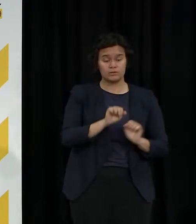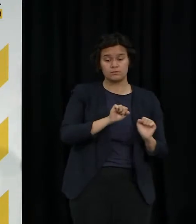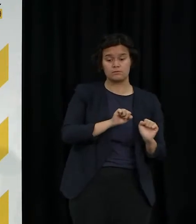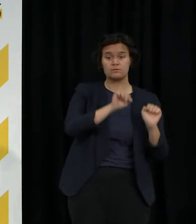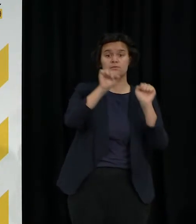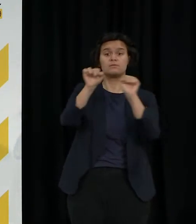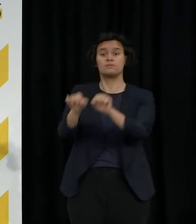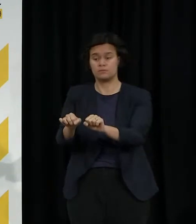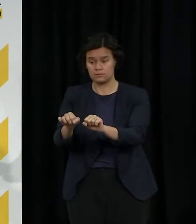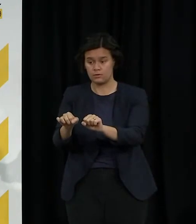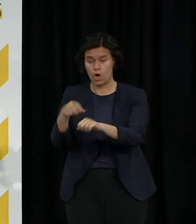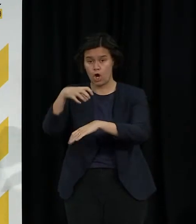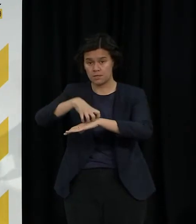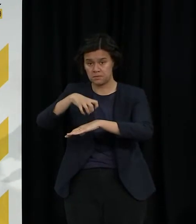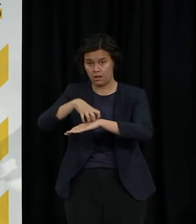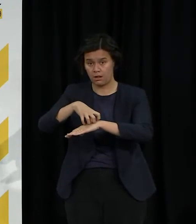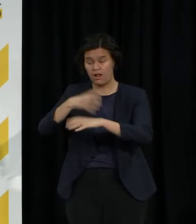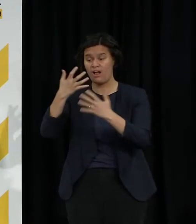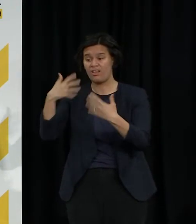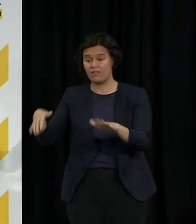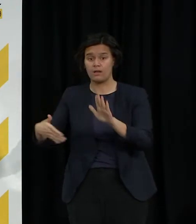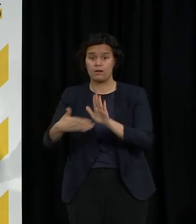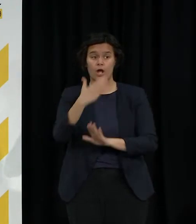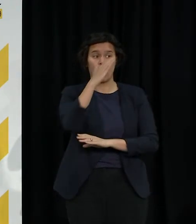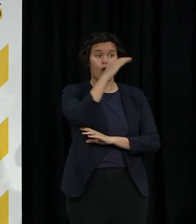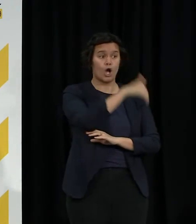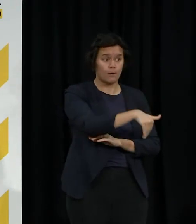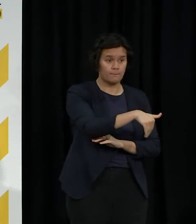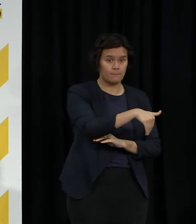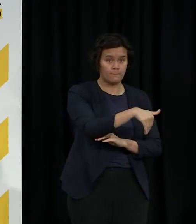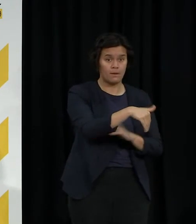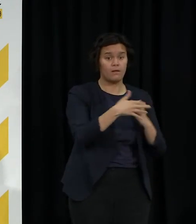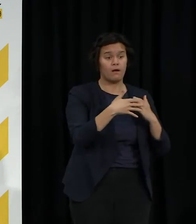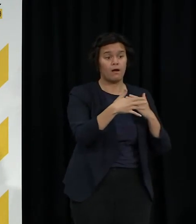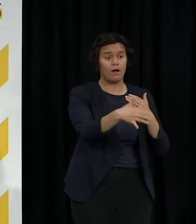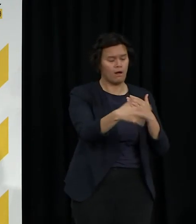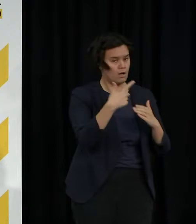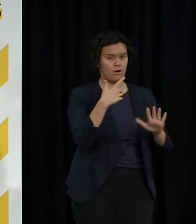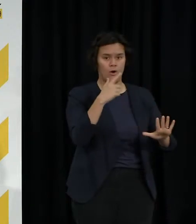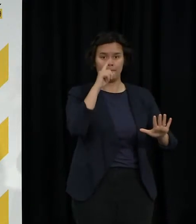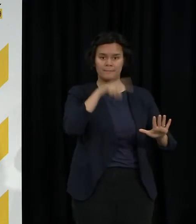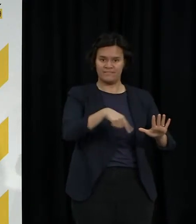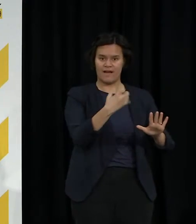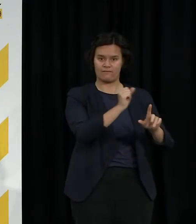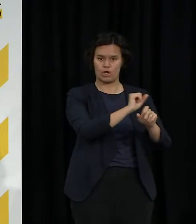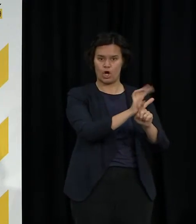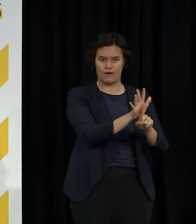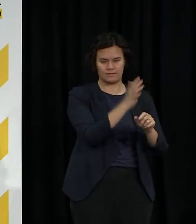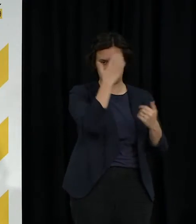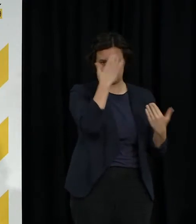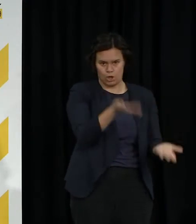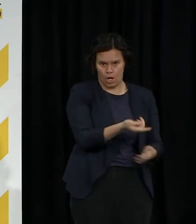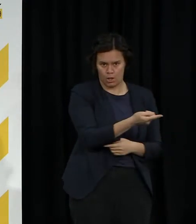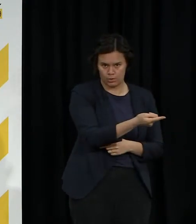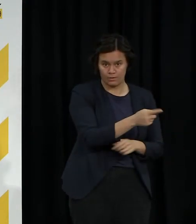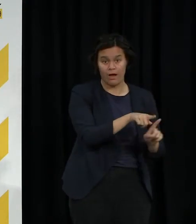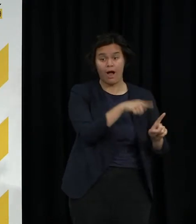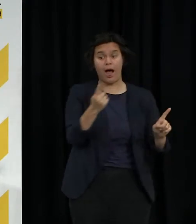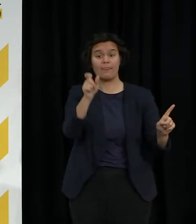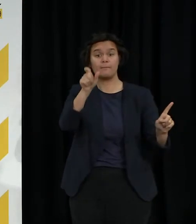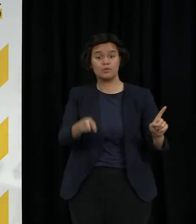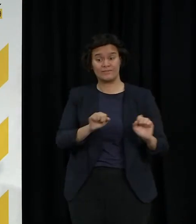result of their test. In the other case, the person was dealt with all of those things in place. When you hear